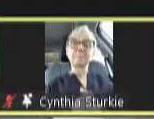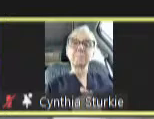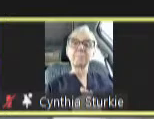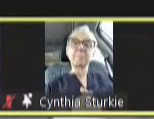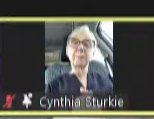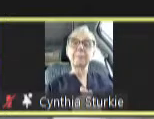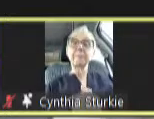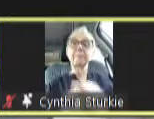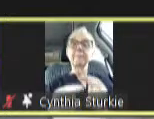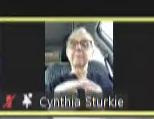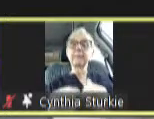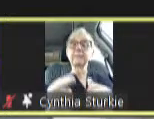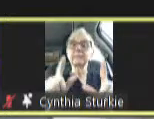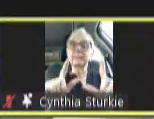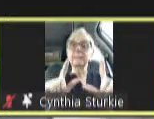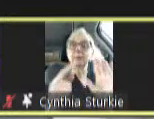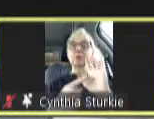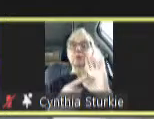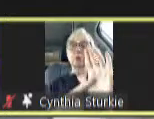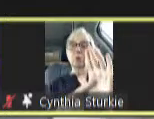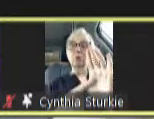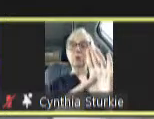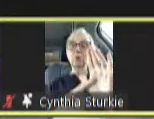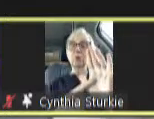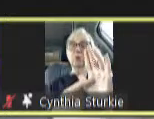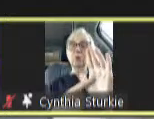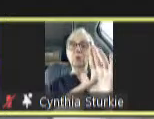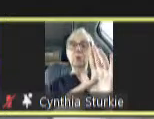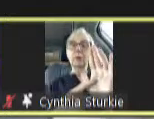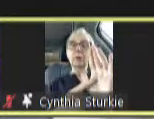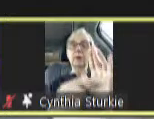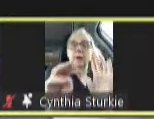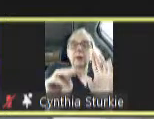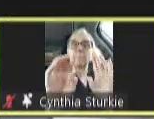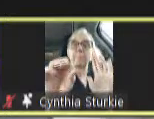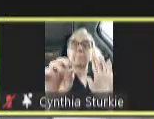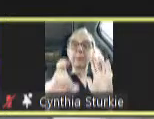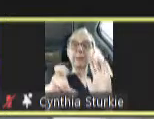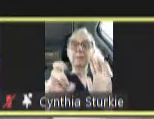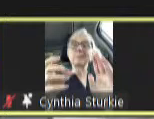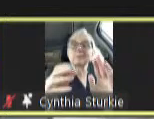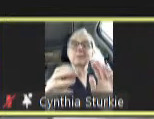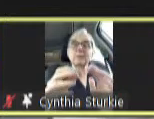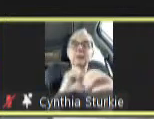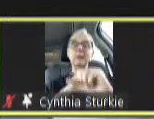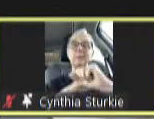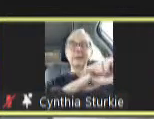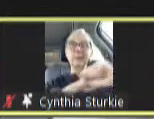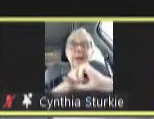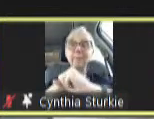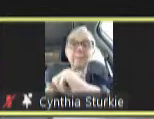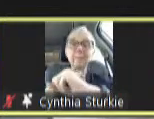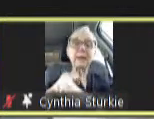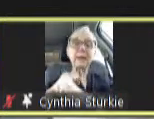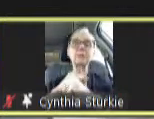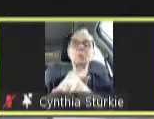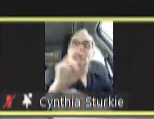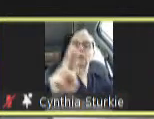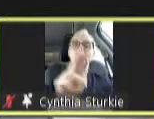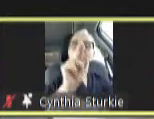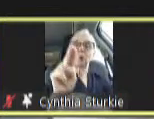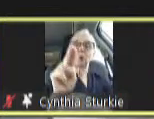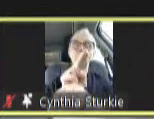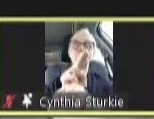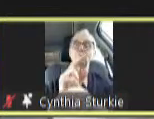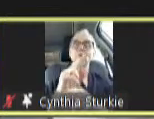This slide just shows you a media mix across the 3 campaigns. As you can see, the campaigns utilize traditional media such as